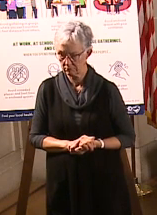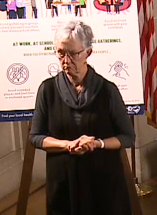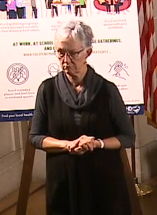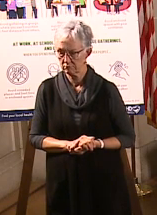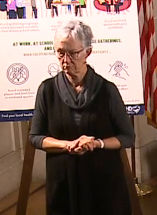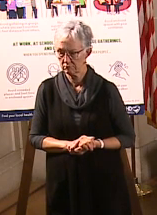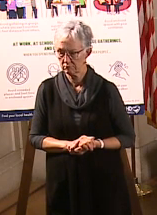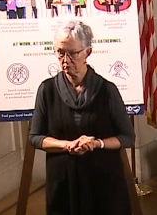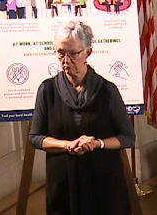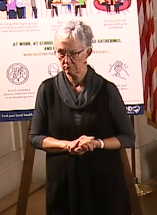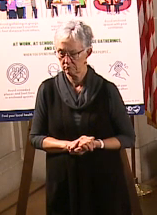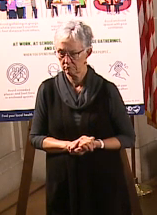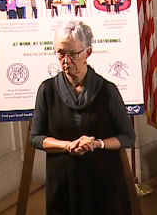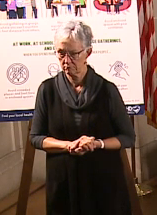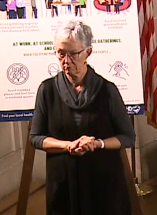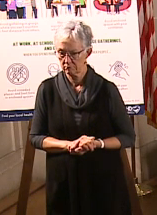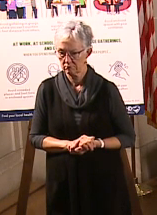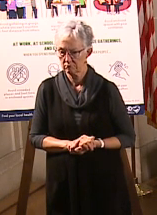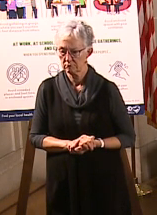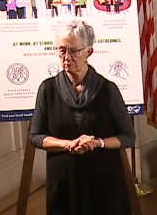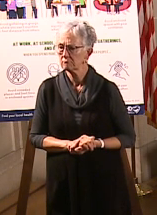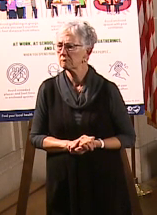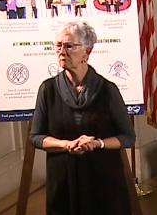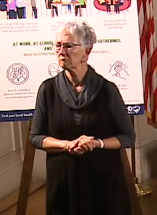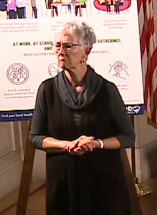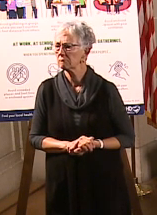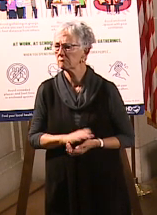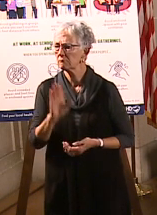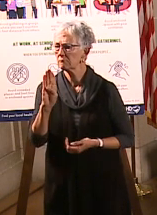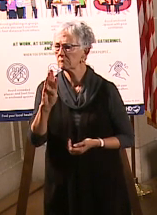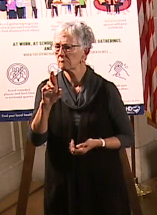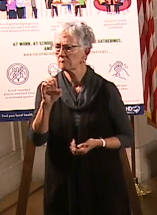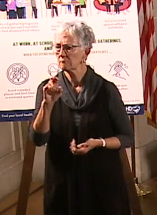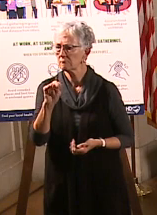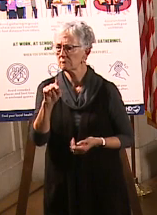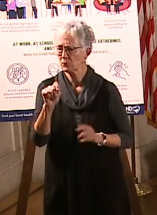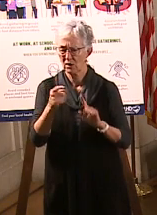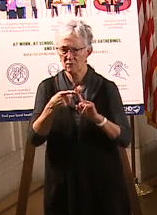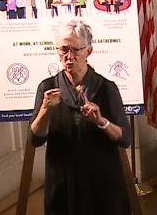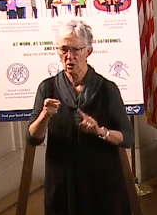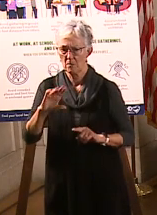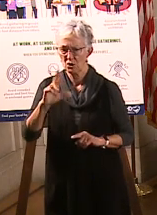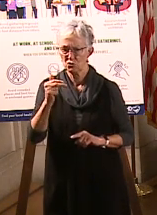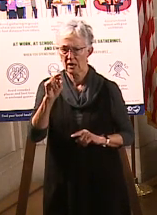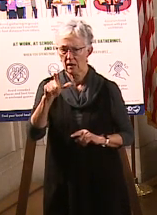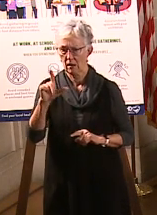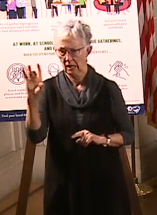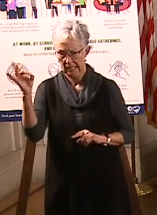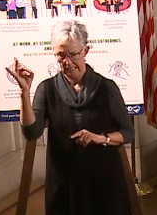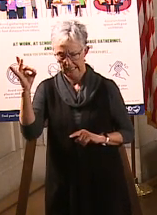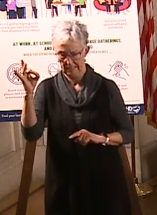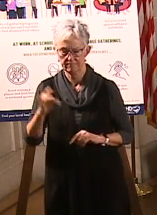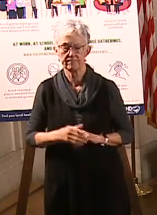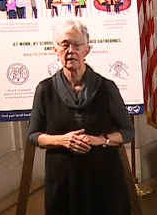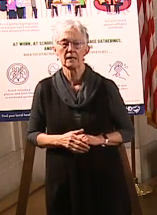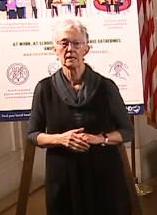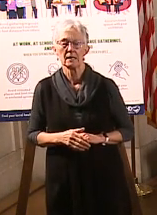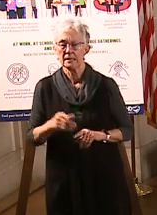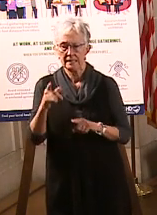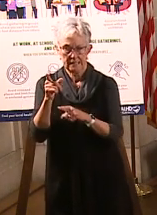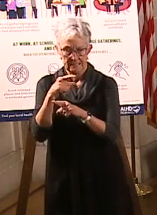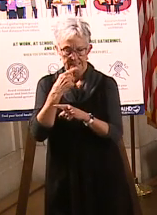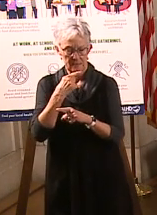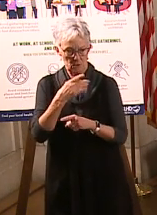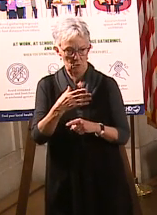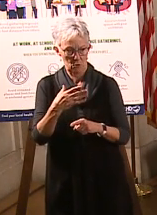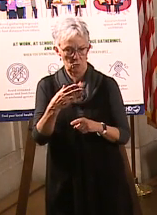states. What's your response to that? So, I'm sorry, that was Brent from where? Channel 8. Brent from Channel 8 says that the White House has pointed